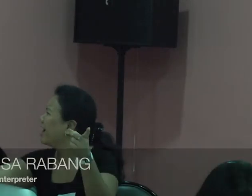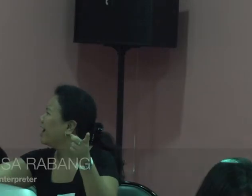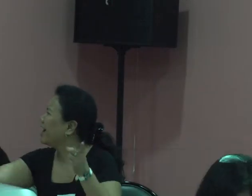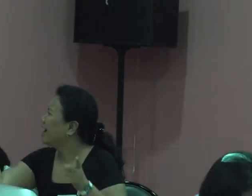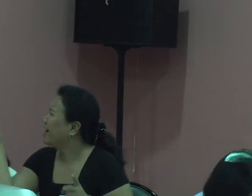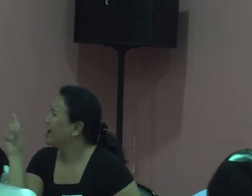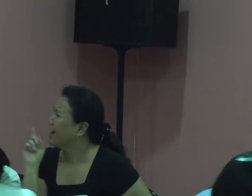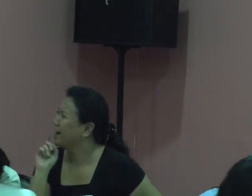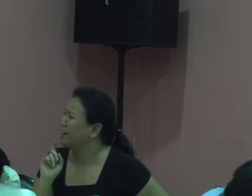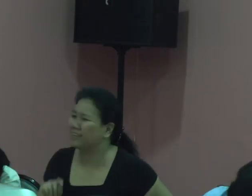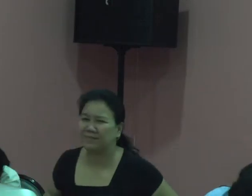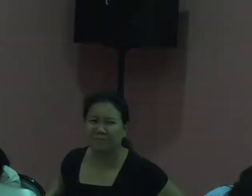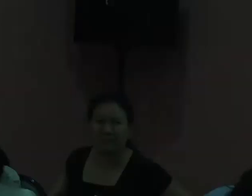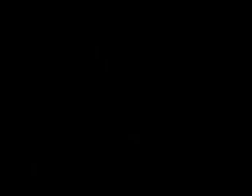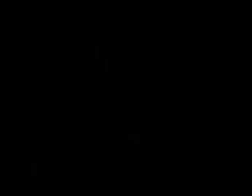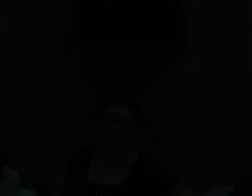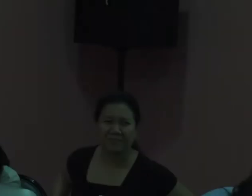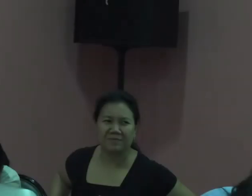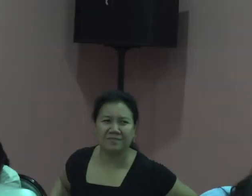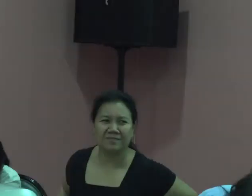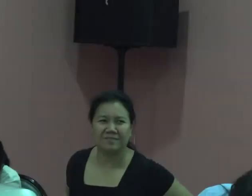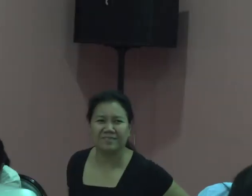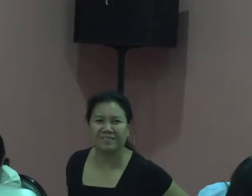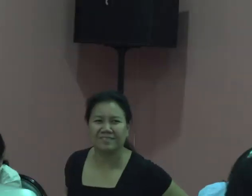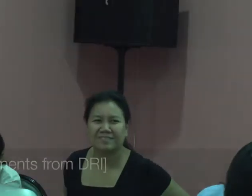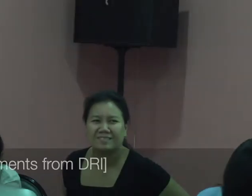sa my knowledge. So, Jason.